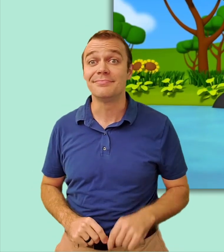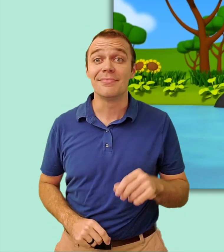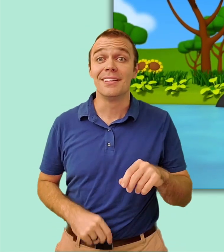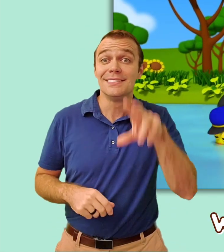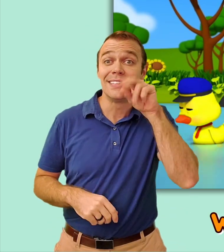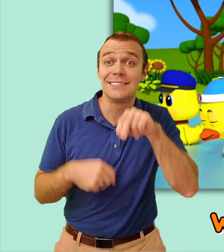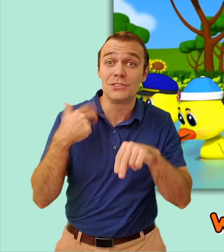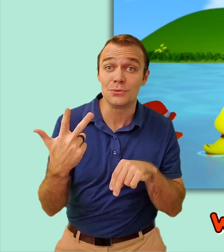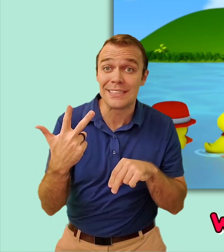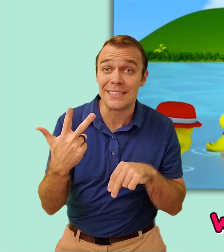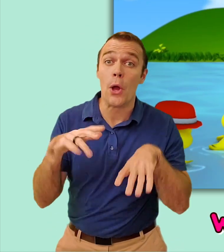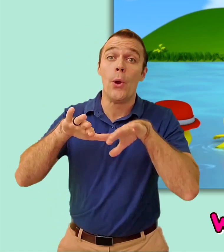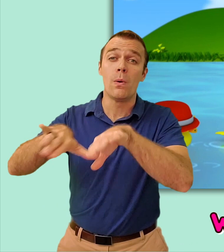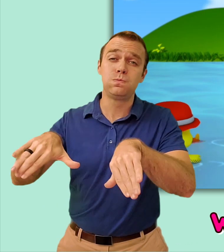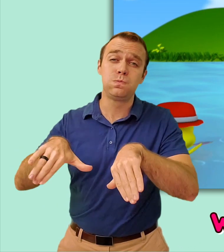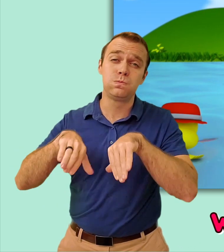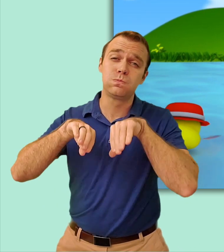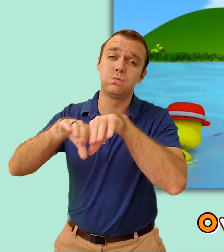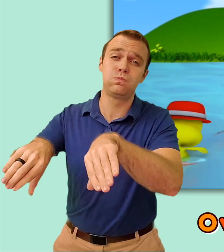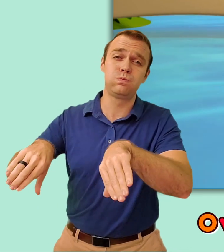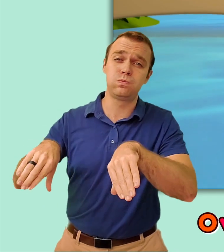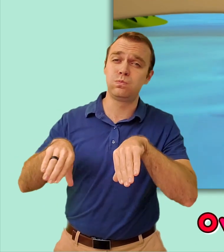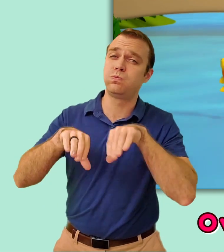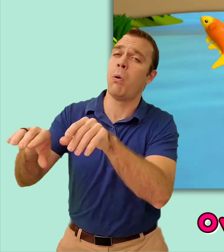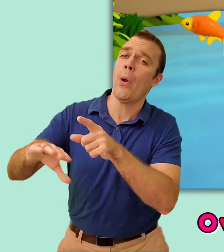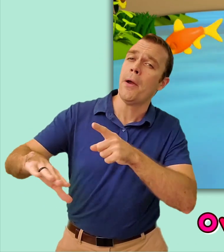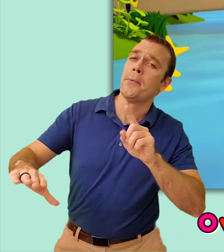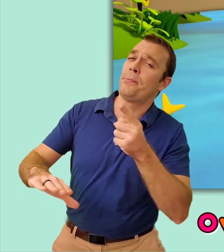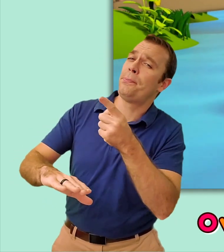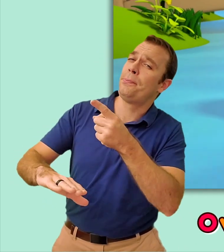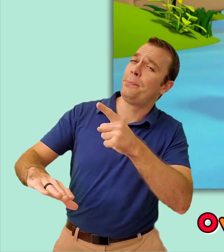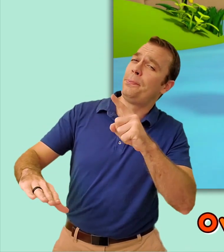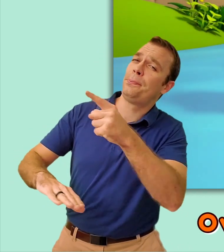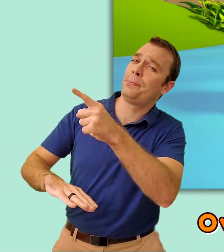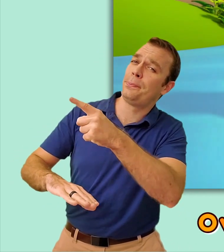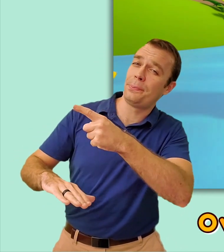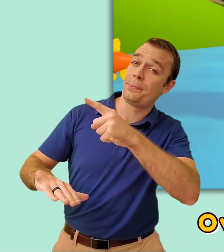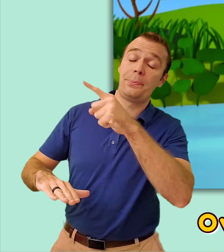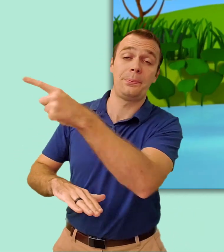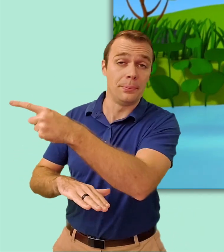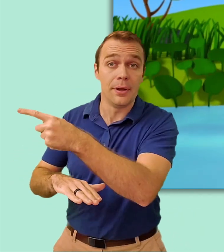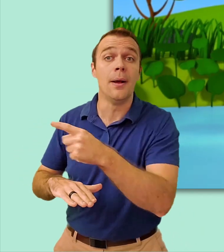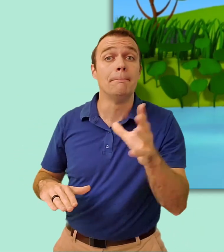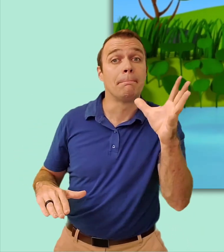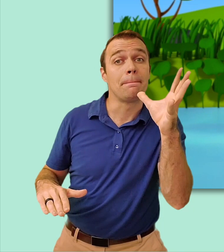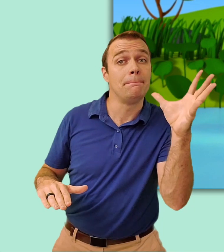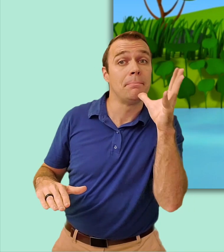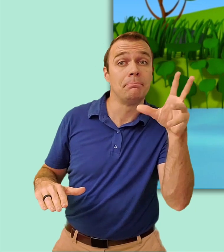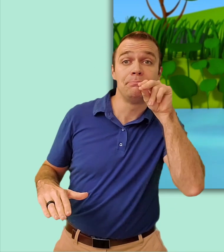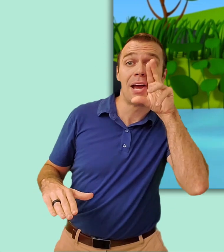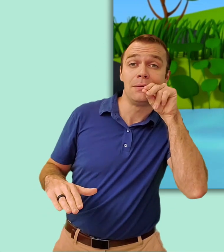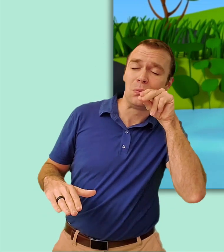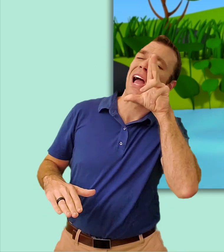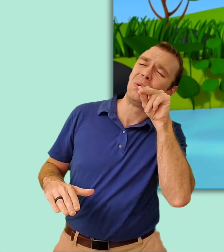Three little ducks went swimming one day, over the hill and far away. Mother duck